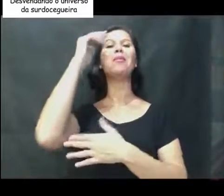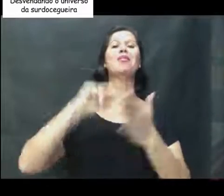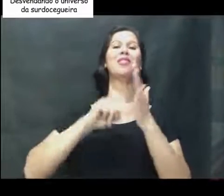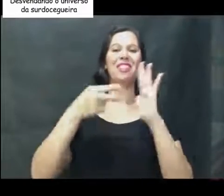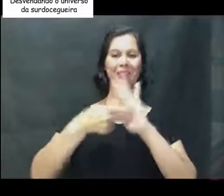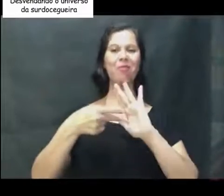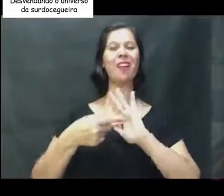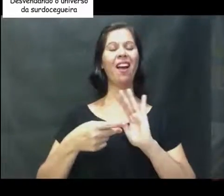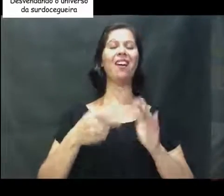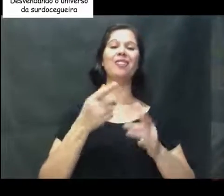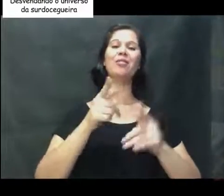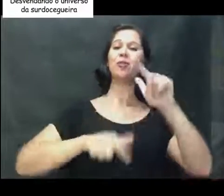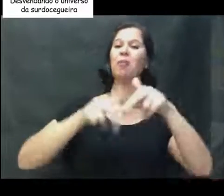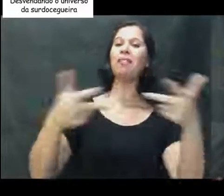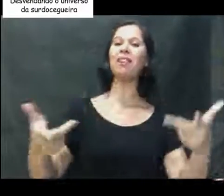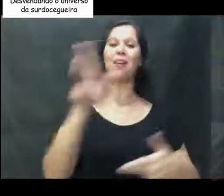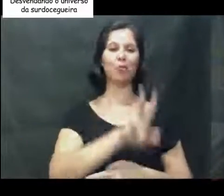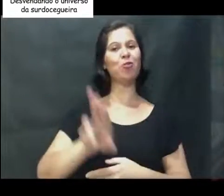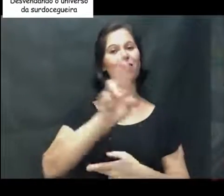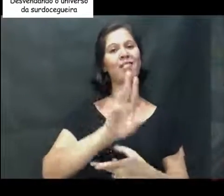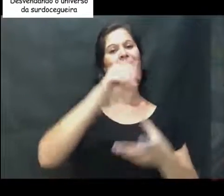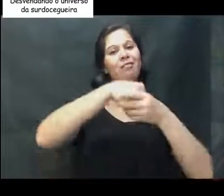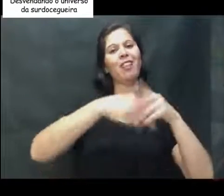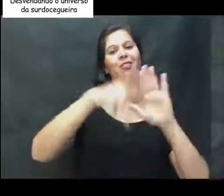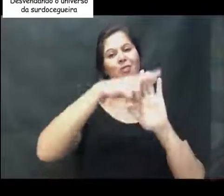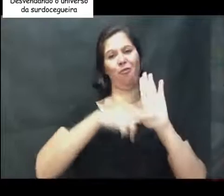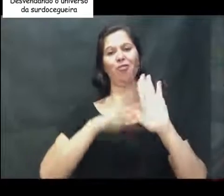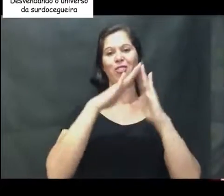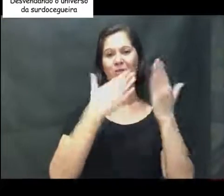resources within that specific context.